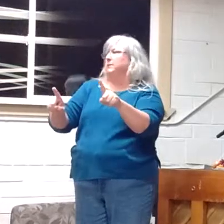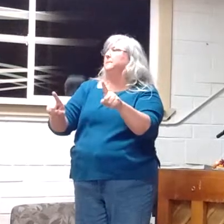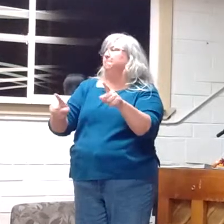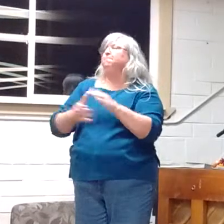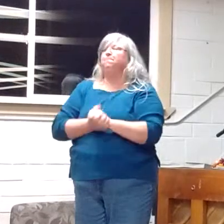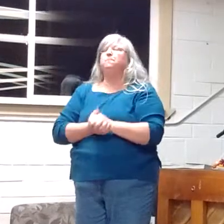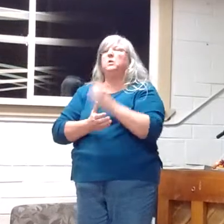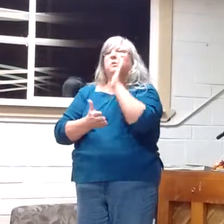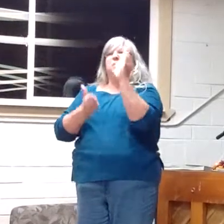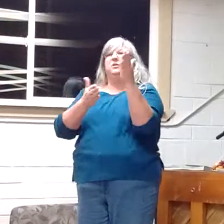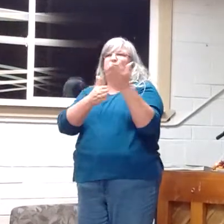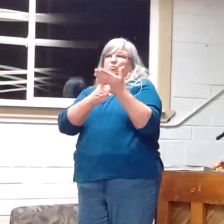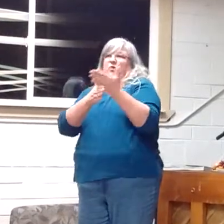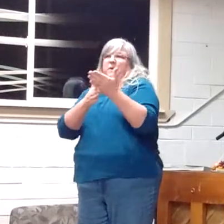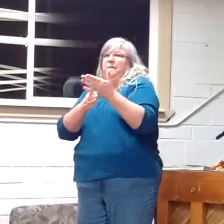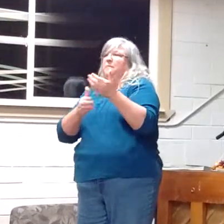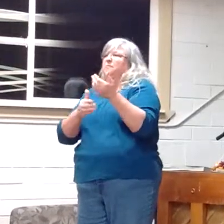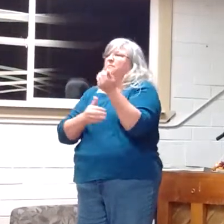wrote.